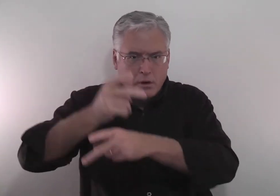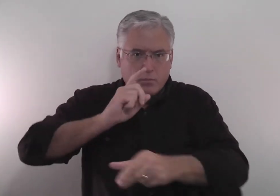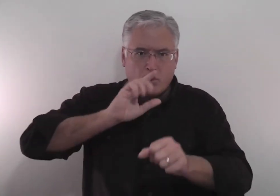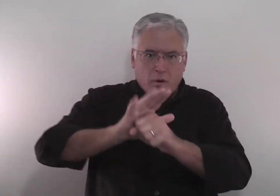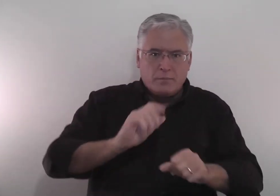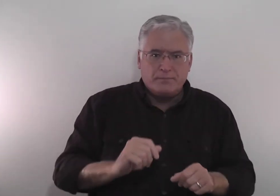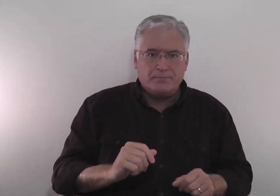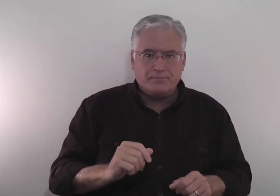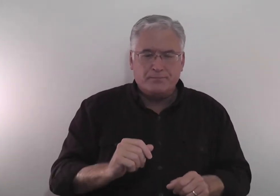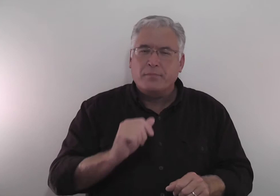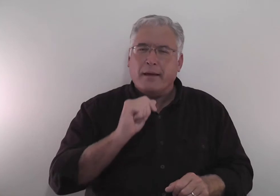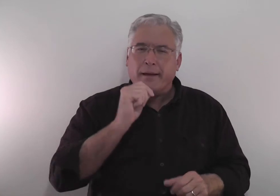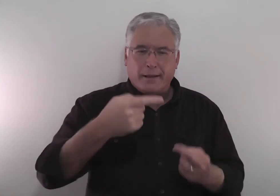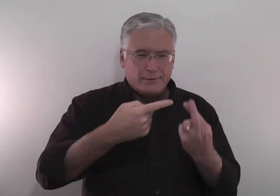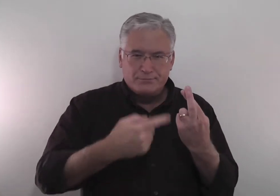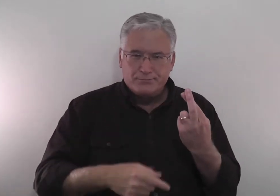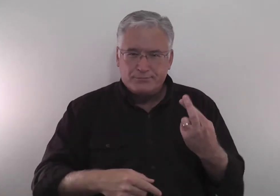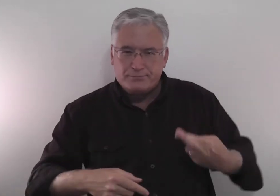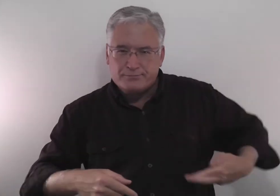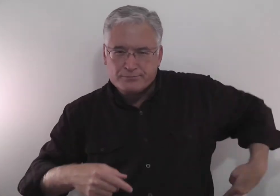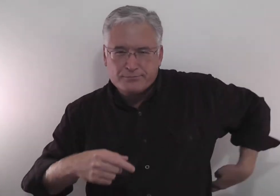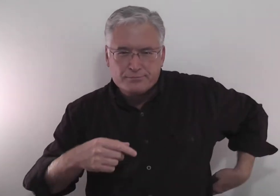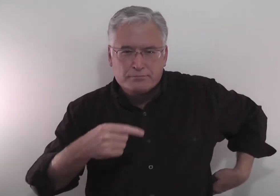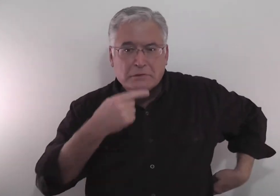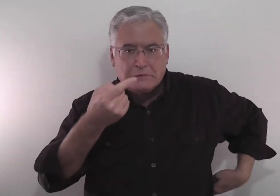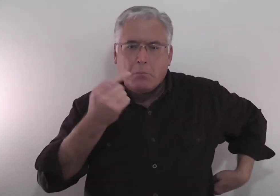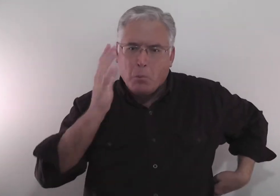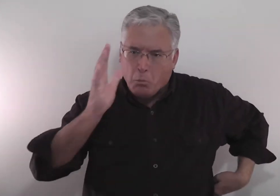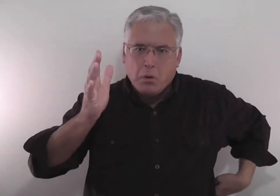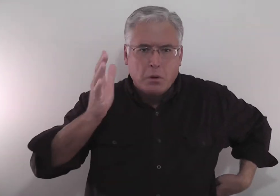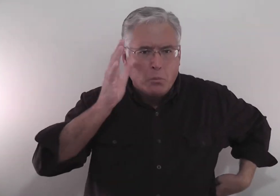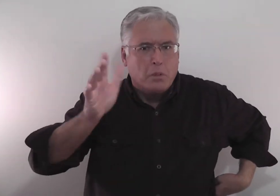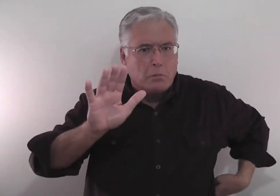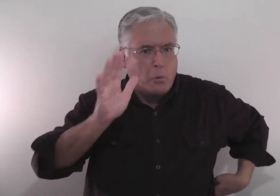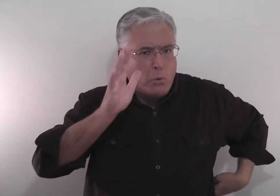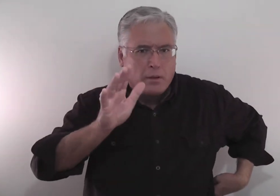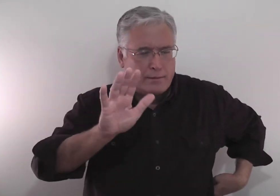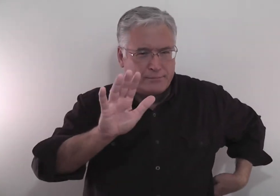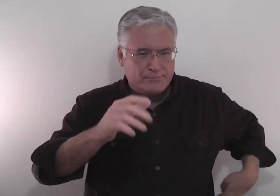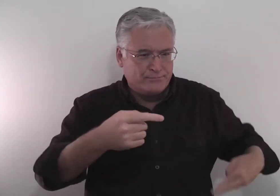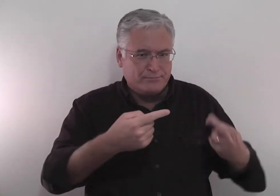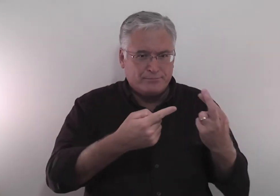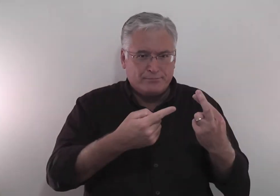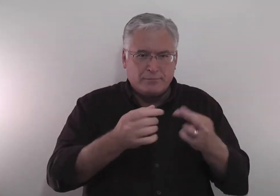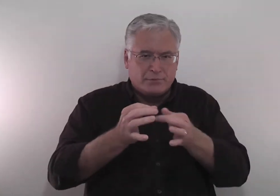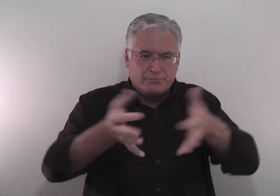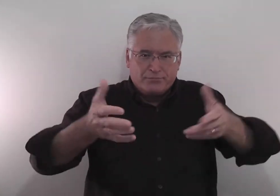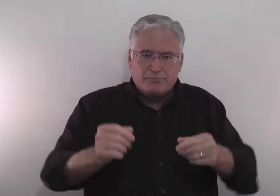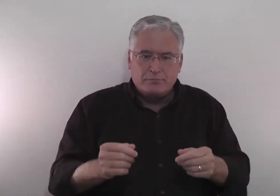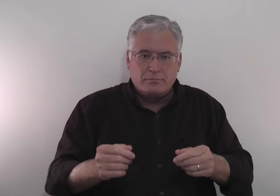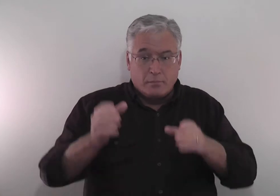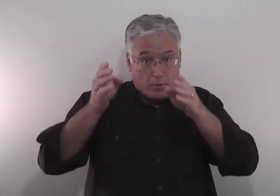and they're planning to keep the truth, and they make a vow that they're going to do. Not like they got their fingers crossed behind their back saying, "Oh, I will, I will."